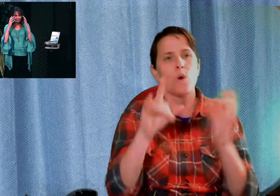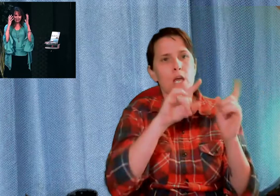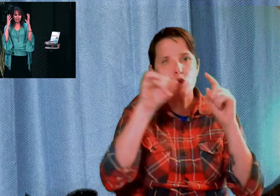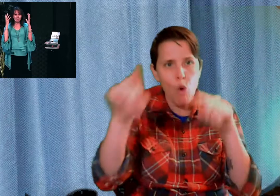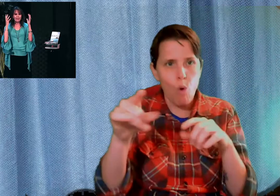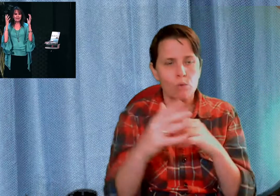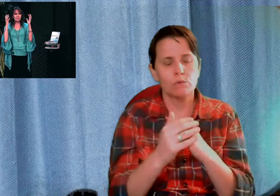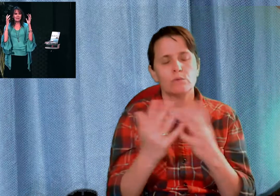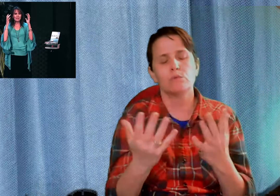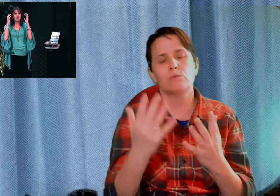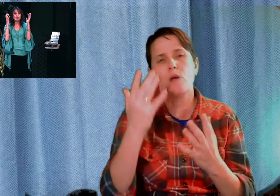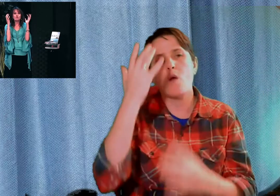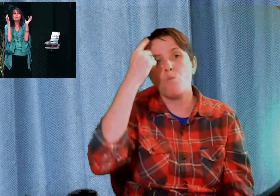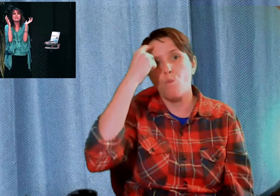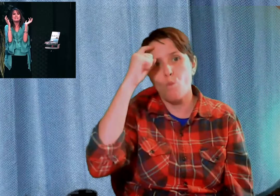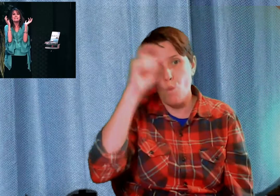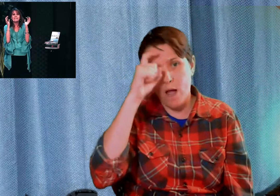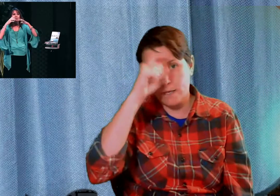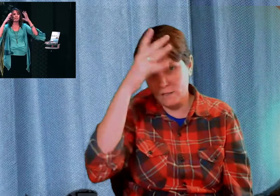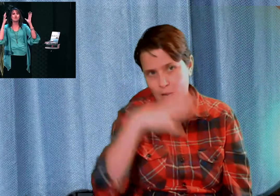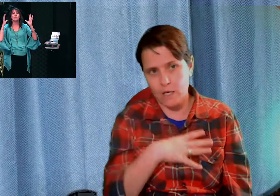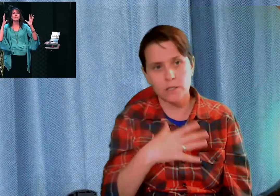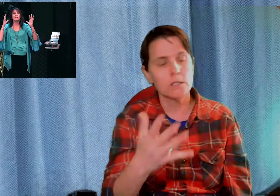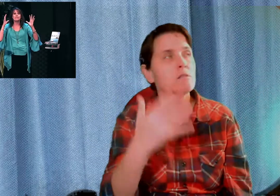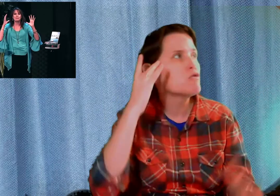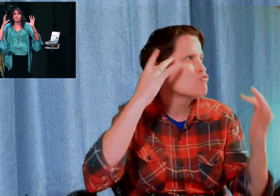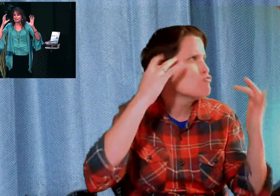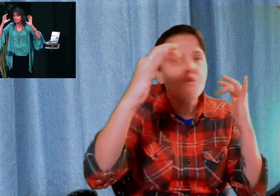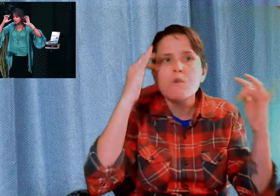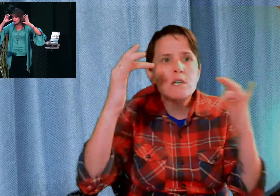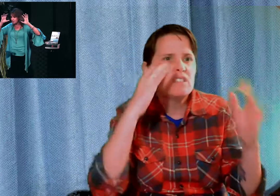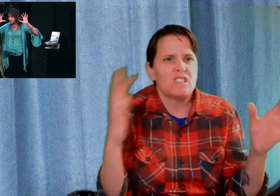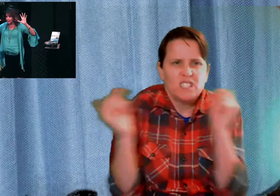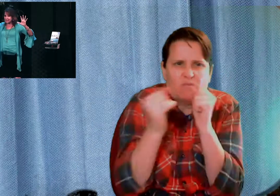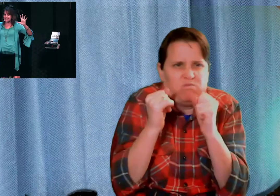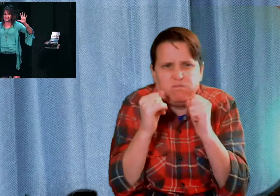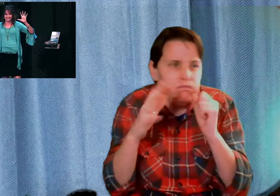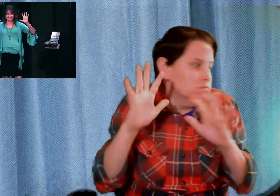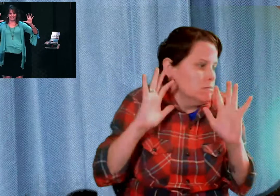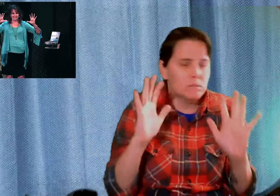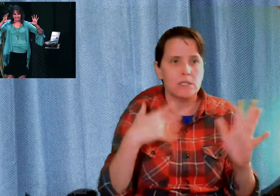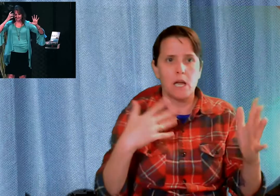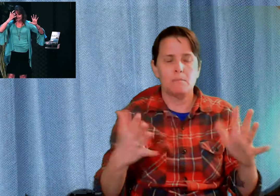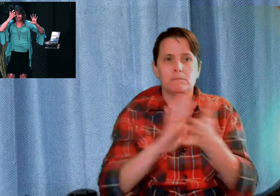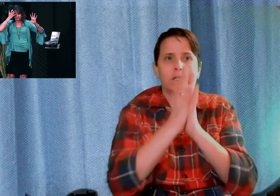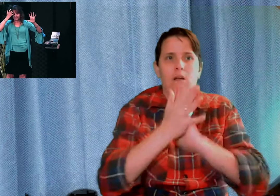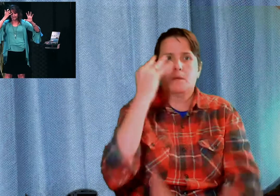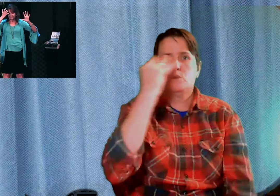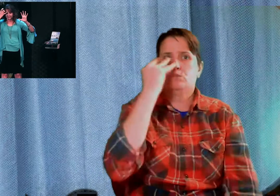says, "It's making me crazy. This noise is making me crazy."